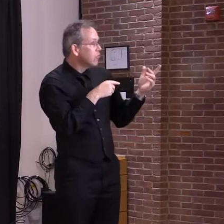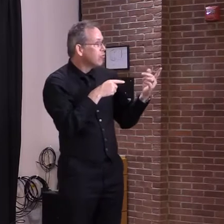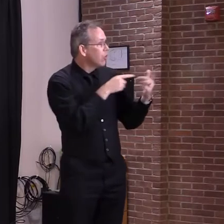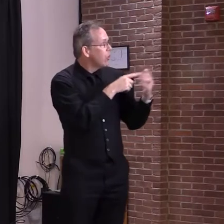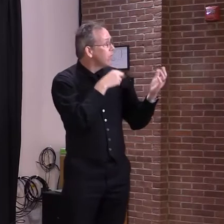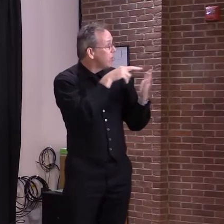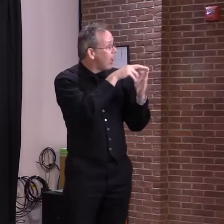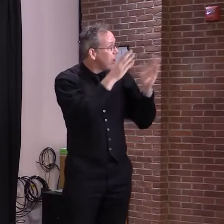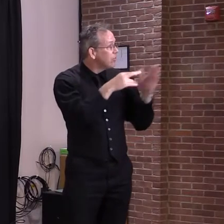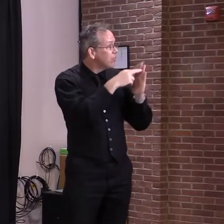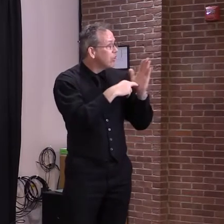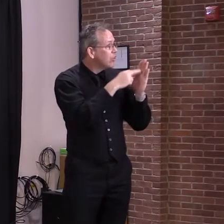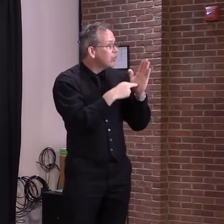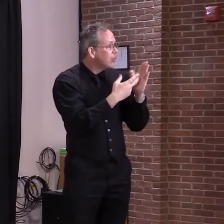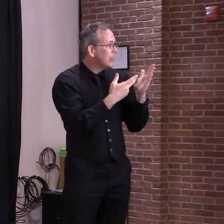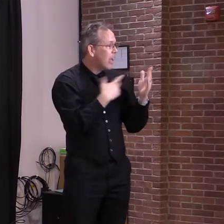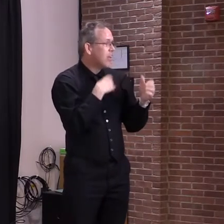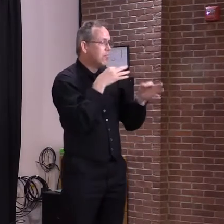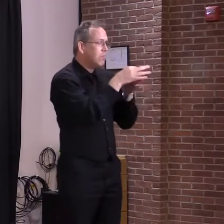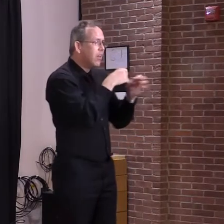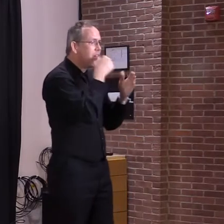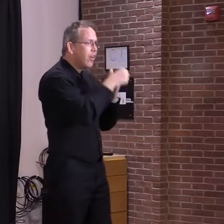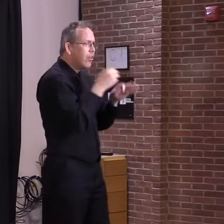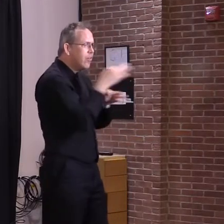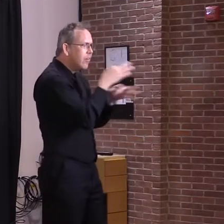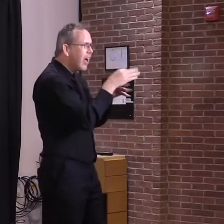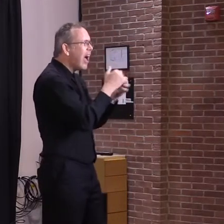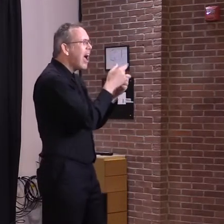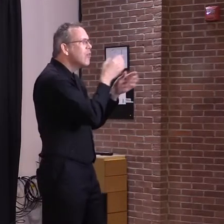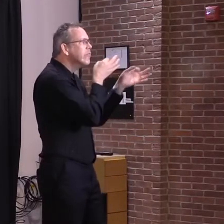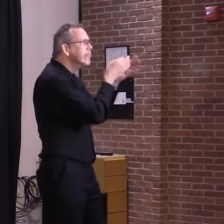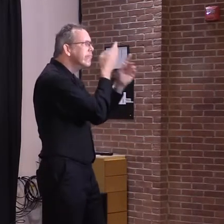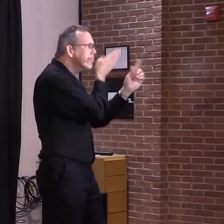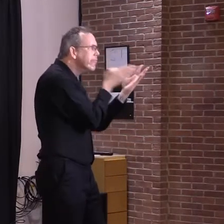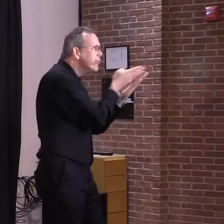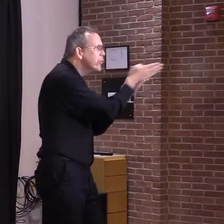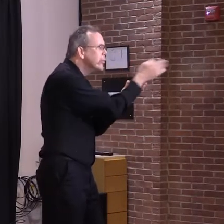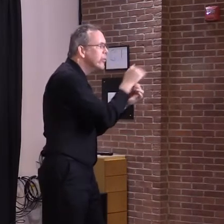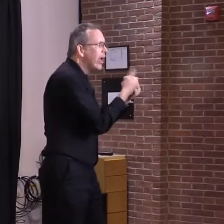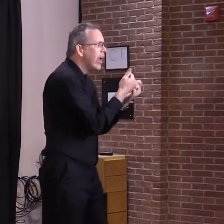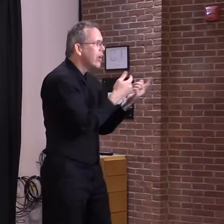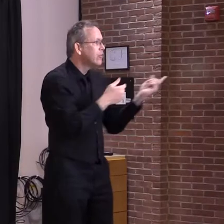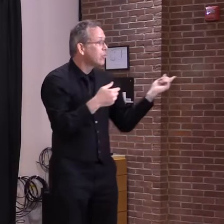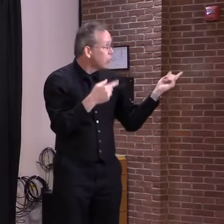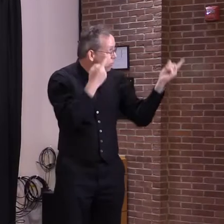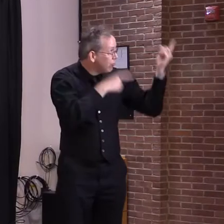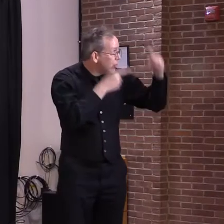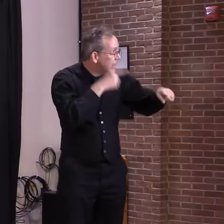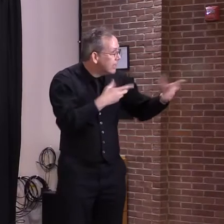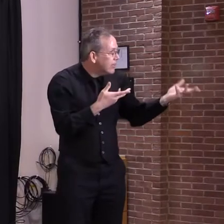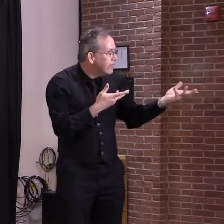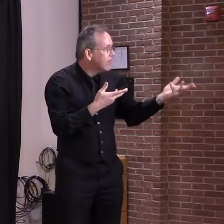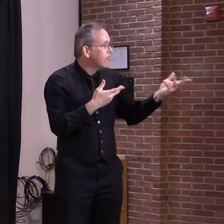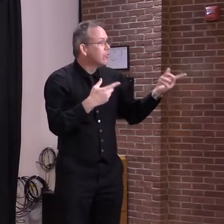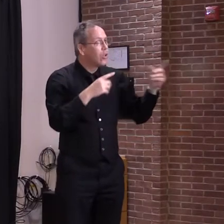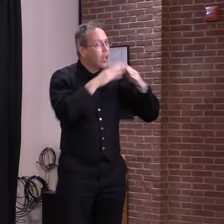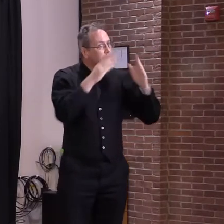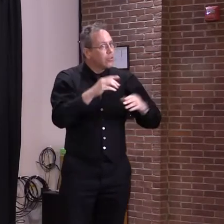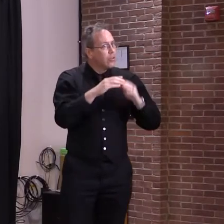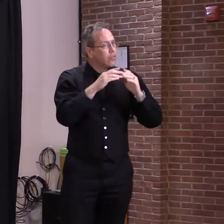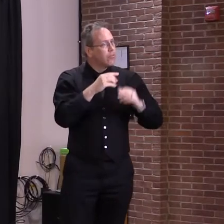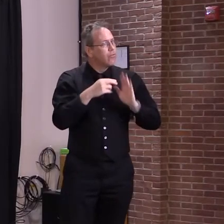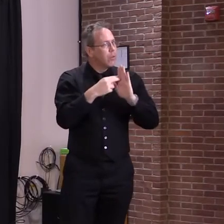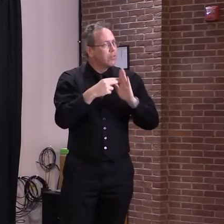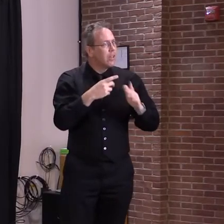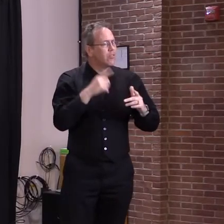veto letters, they see a path forward where they can have what they want, and I can protect Vermont as well. So.